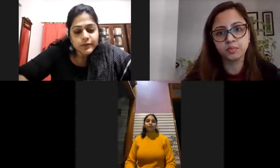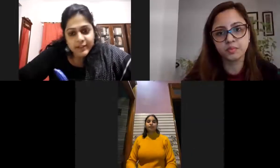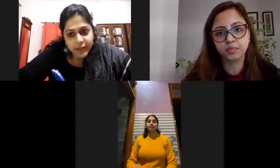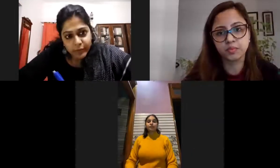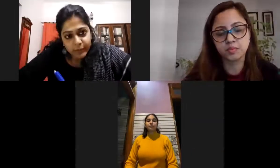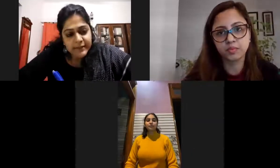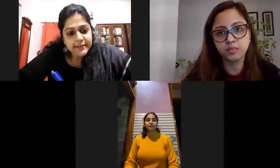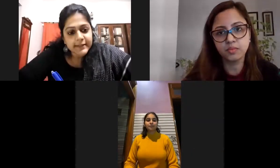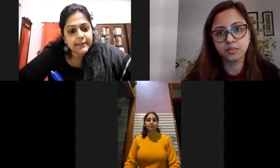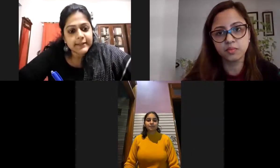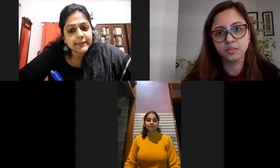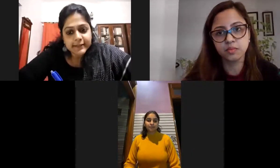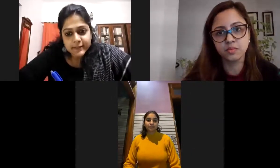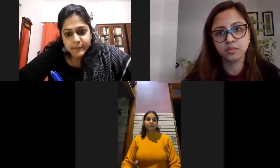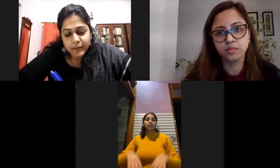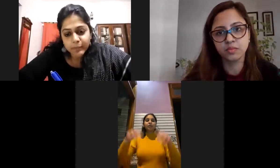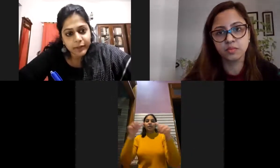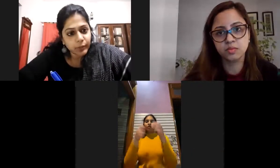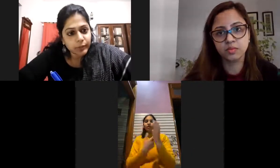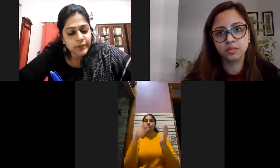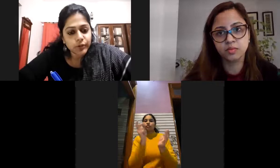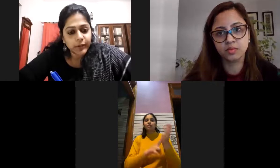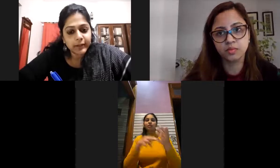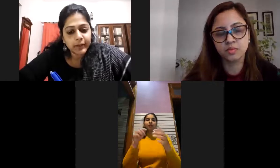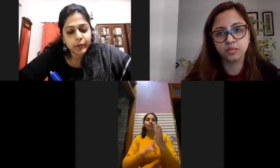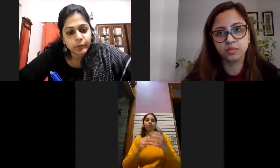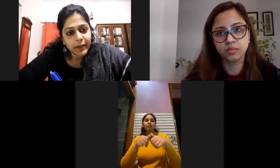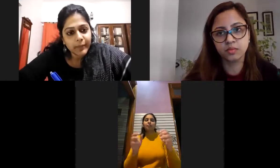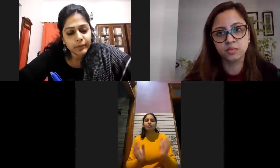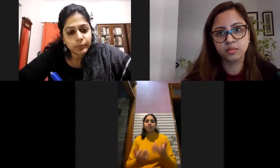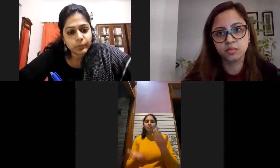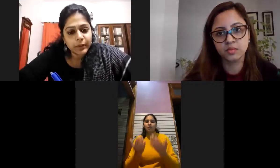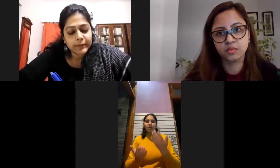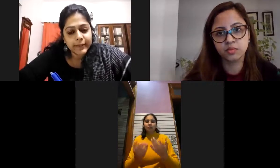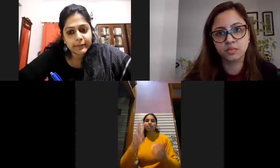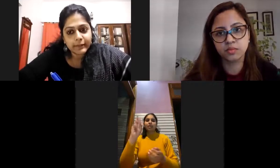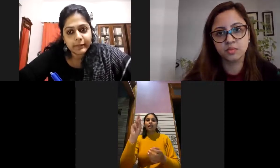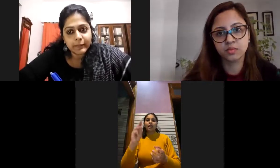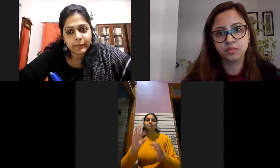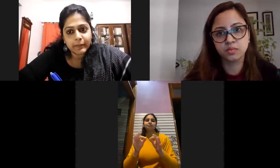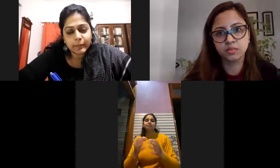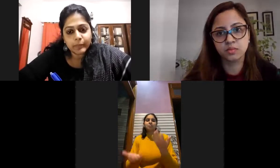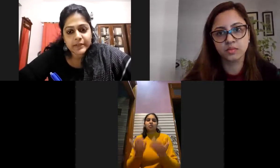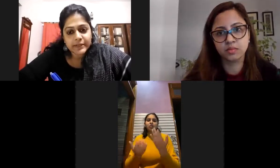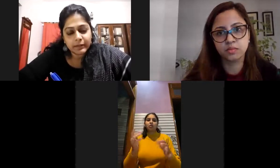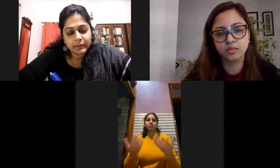So since Anurima has indicated that the third speaker might not be joining, Anurima, am I to then